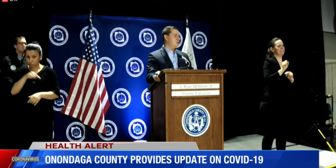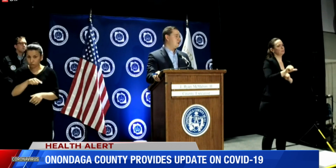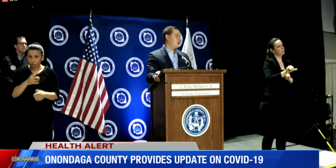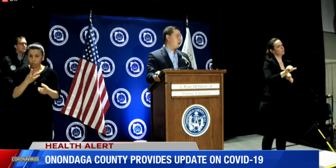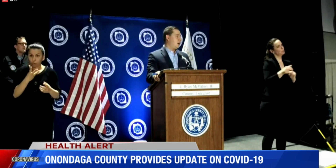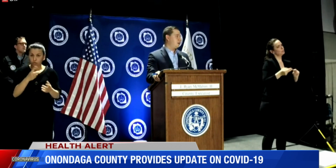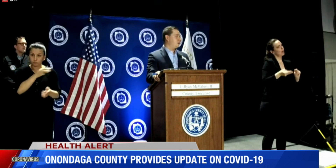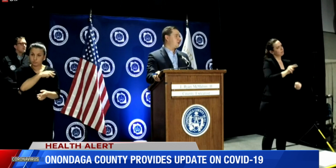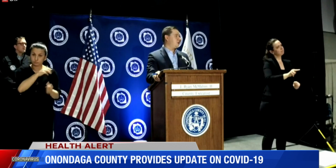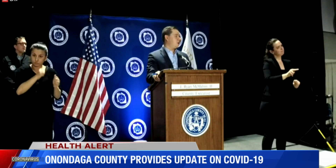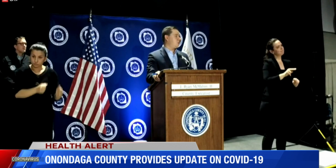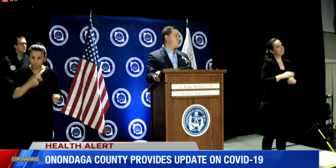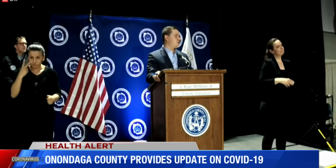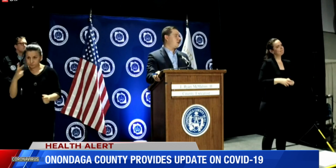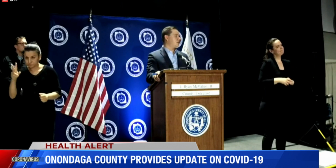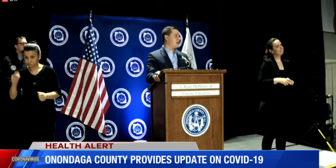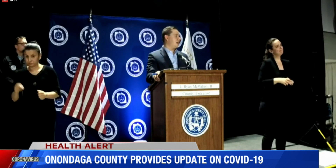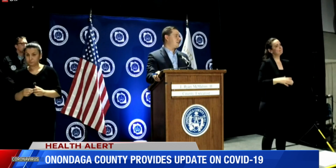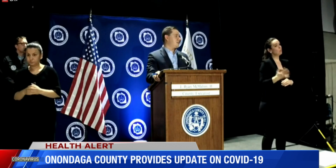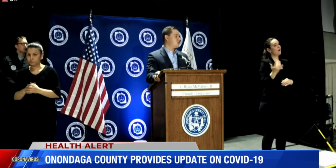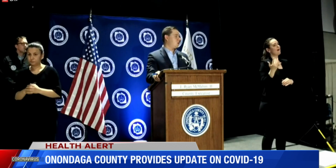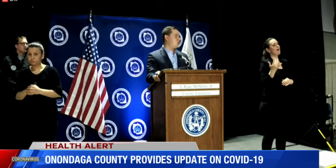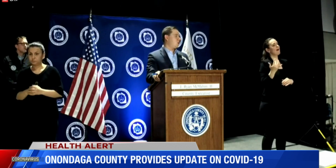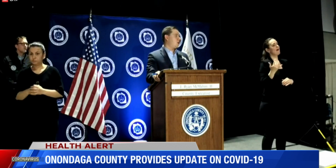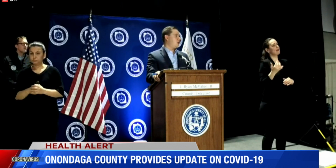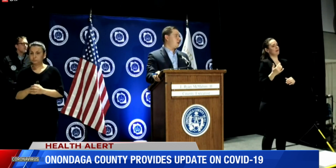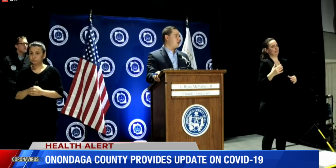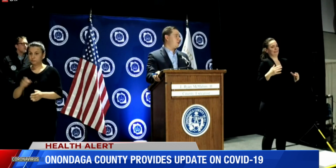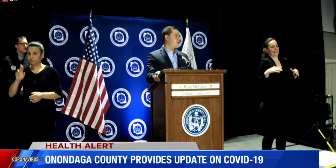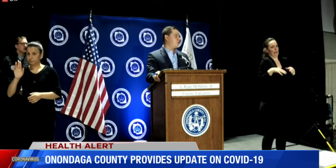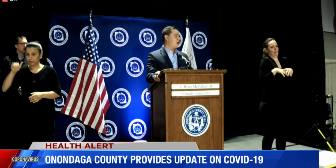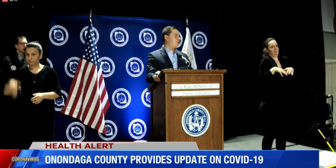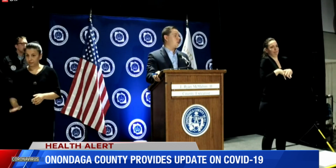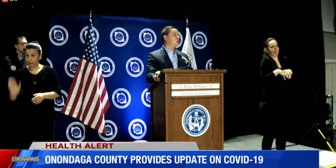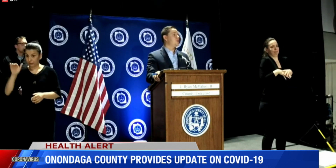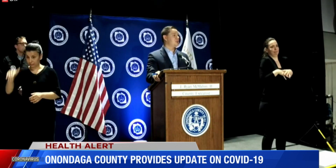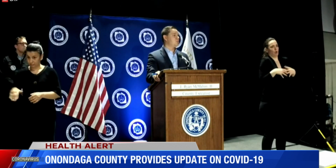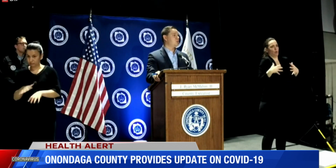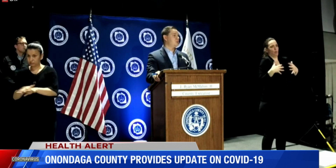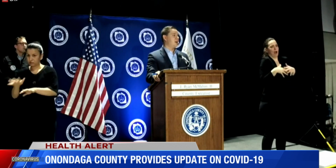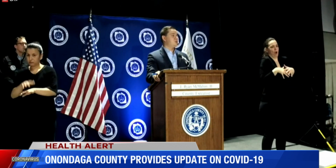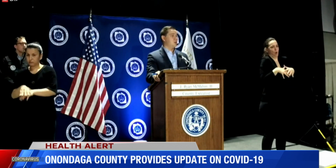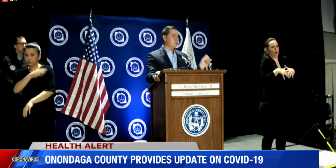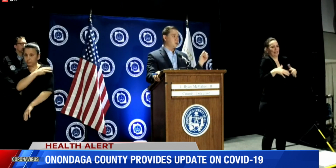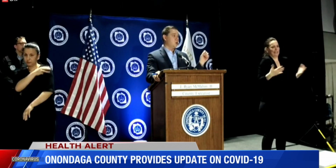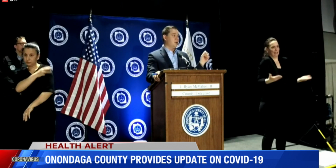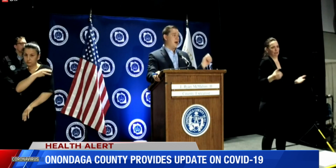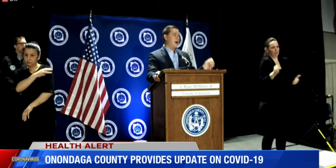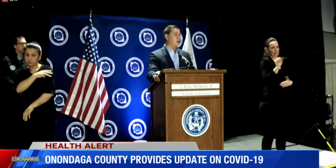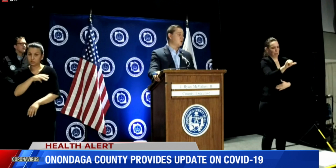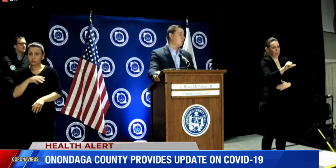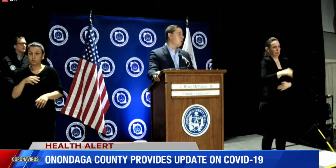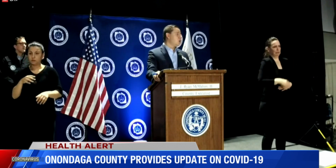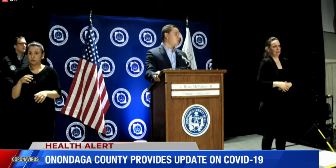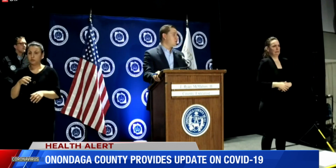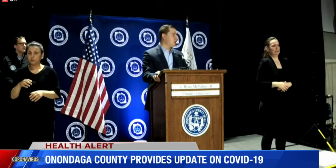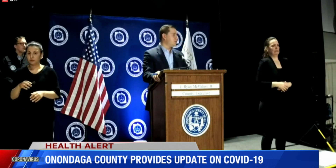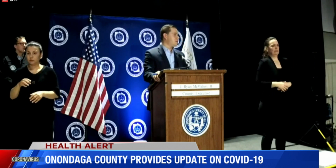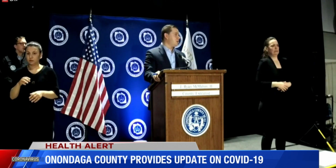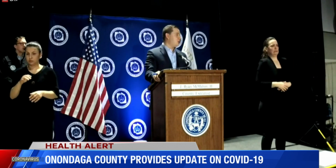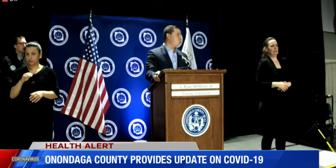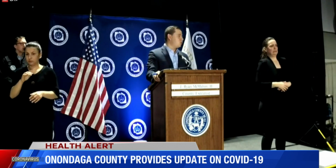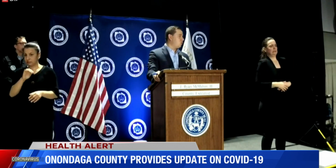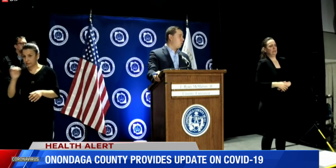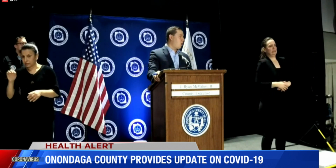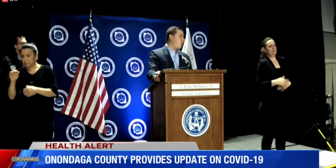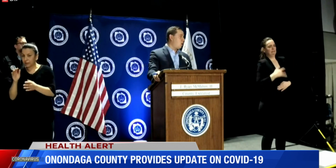population. I think their numbers as far as cases go is about 36%, so a little bit higher. So when you look at the